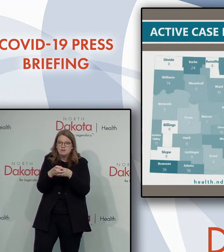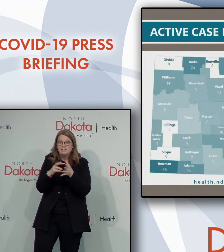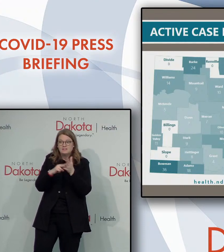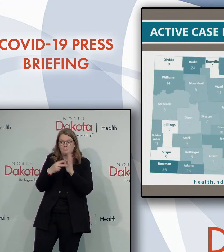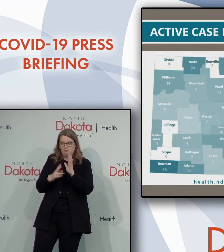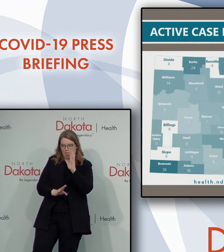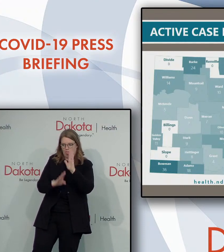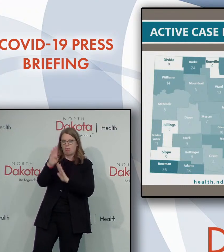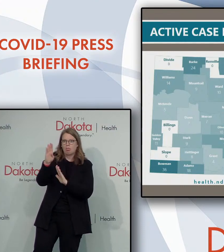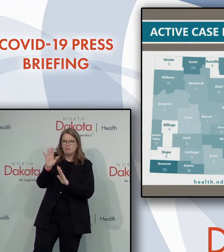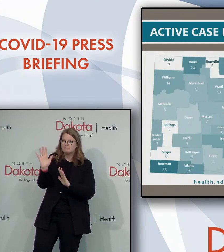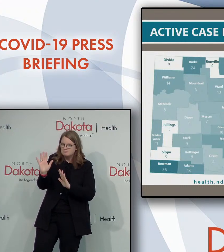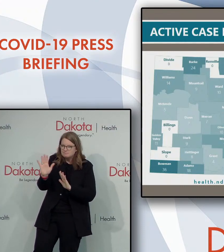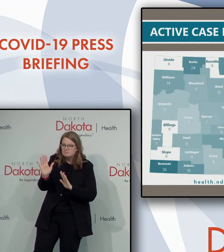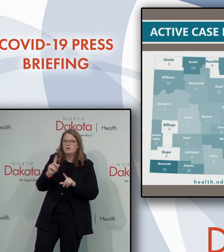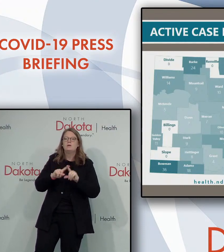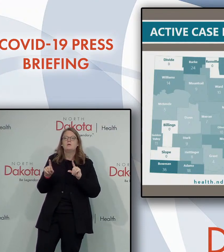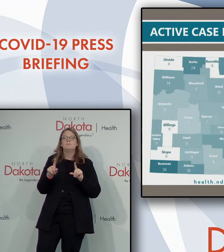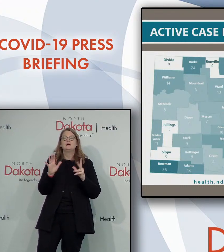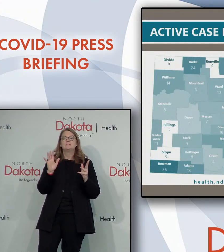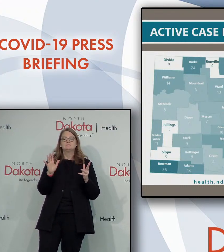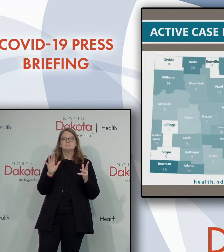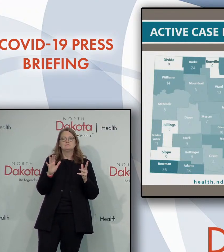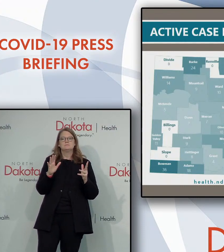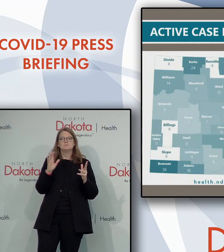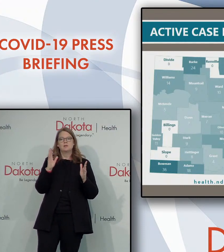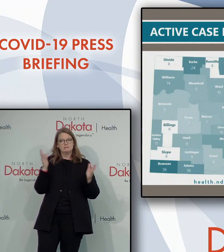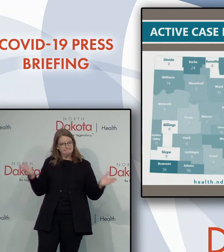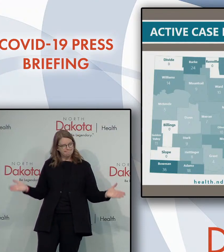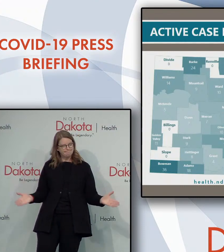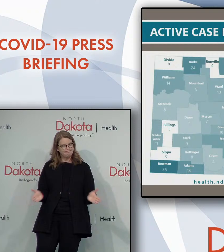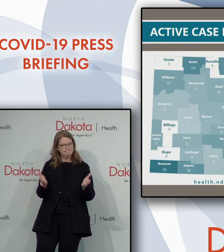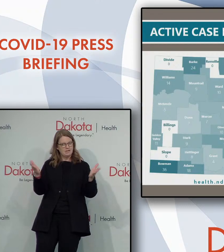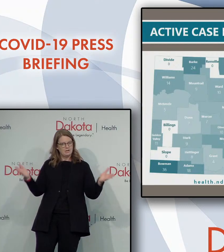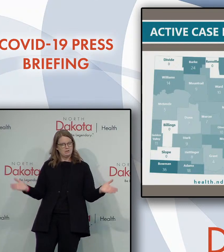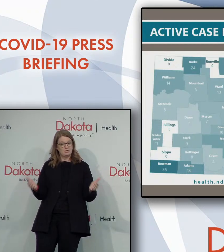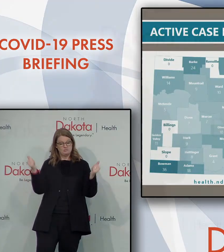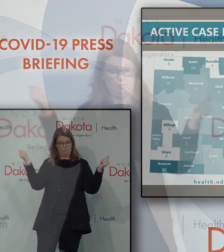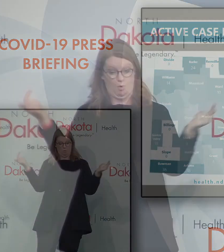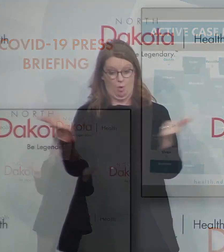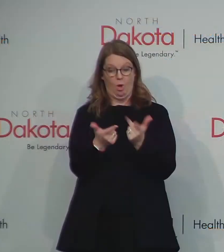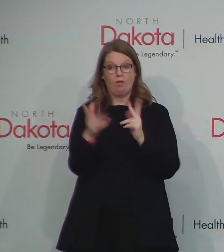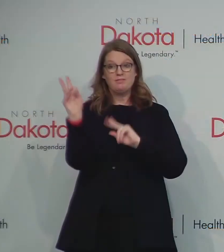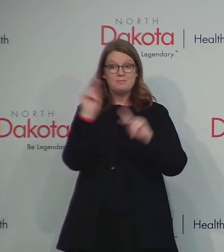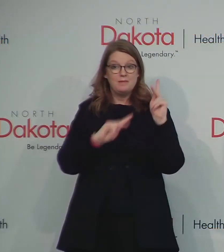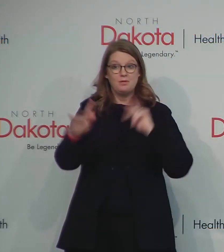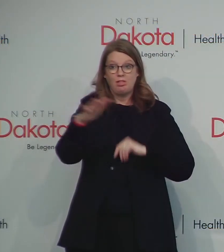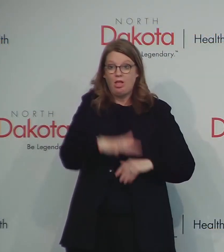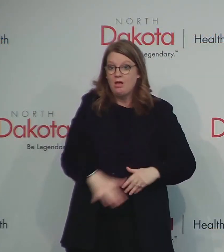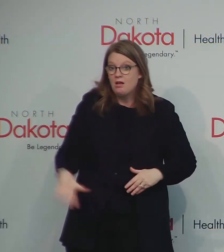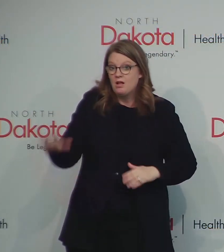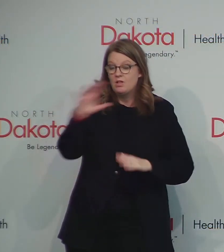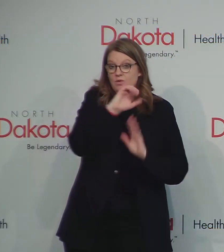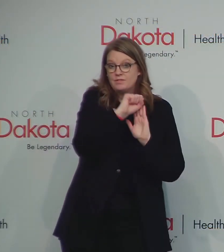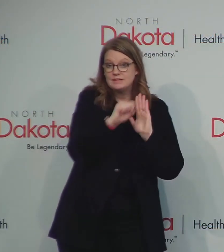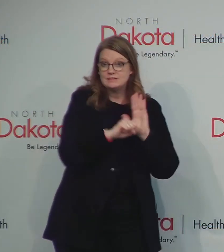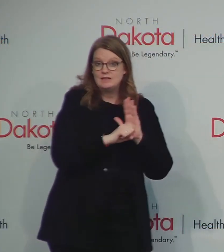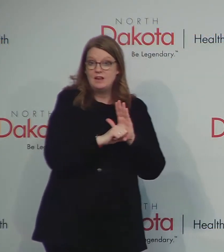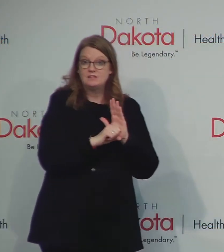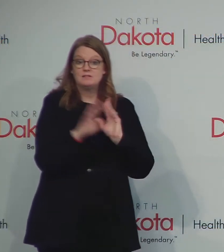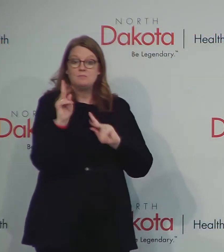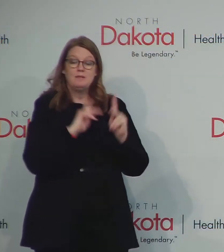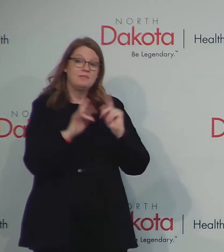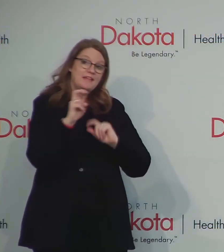again, we continue to encourage everyone across the whole state, and including those that are either traveling